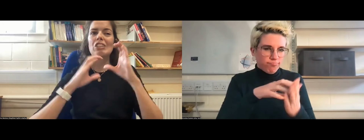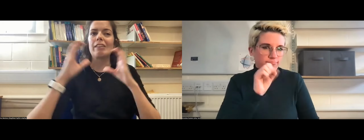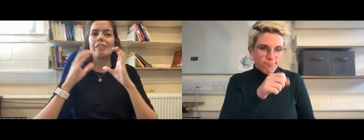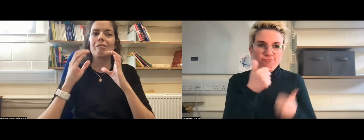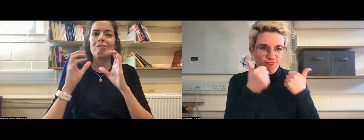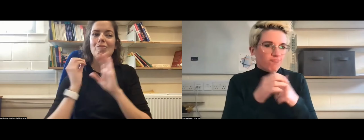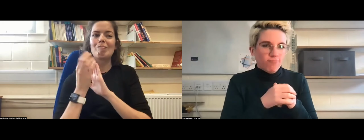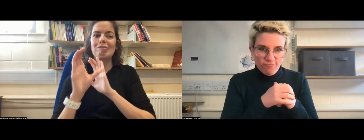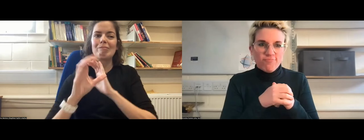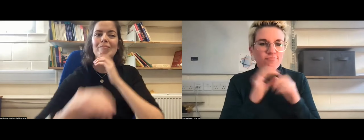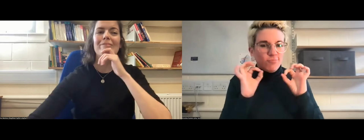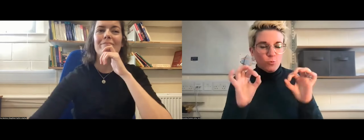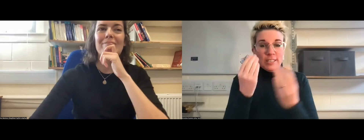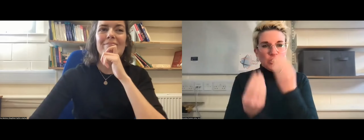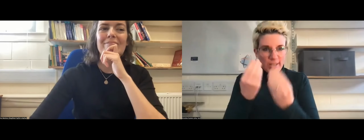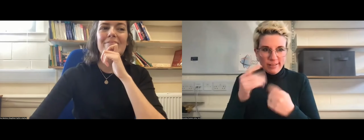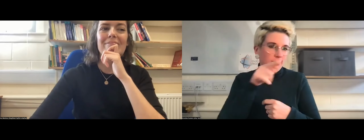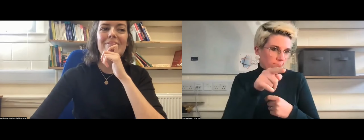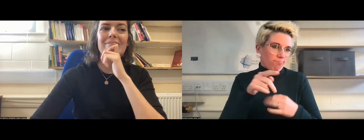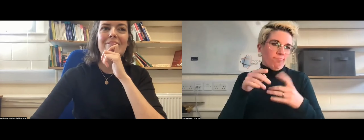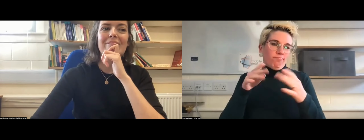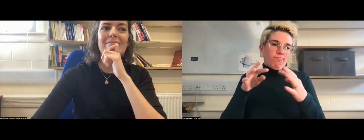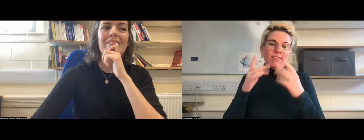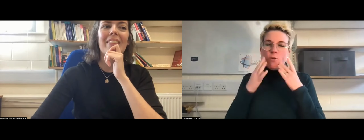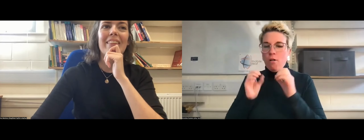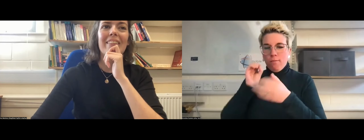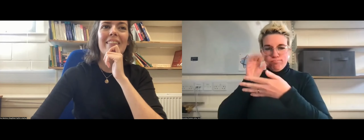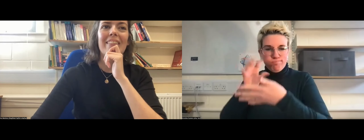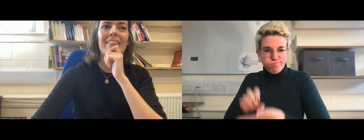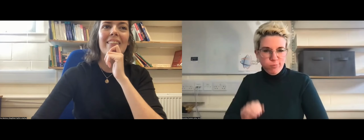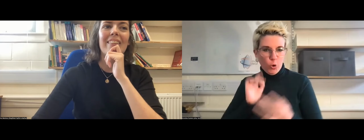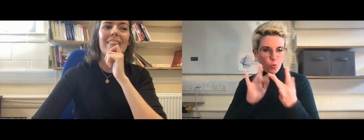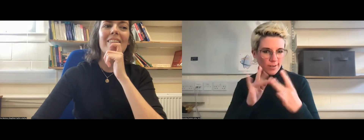Maybe we can put it later on social media. So